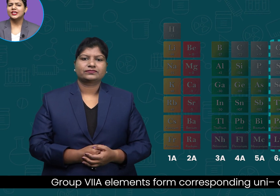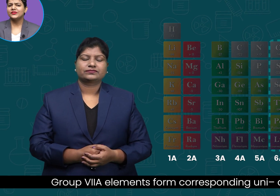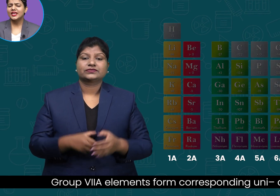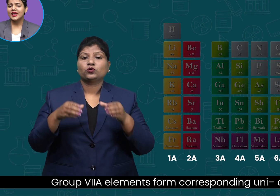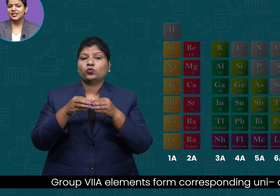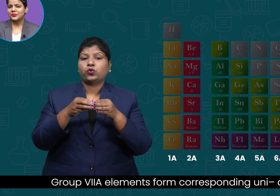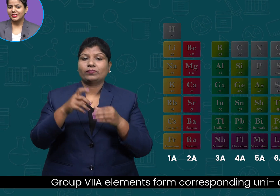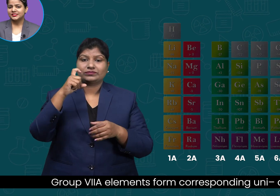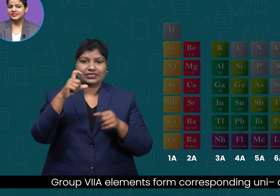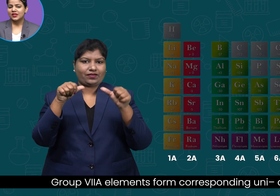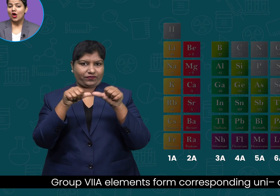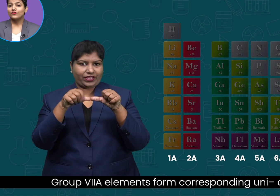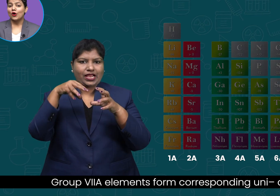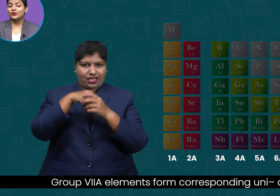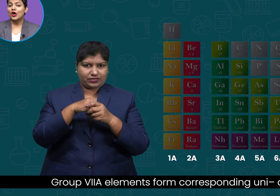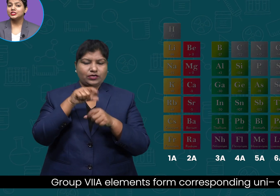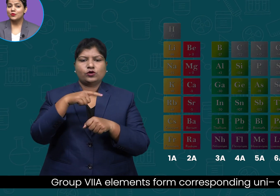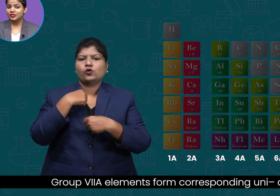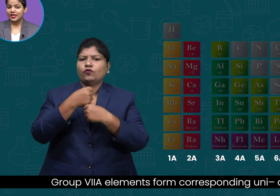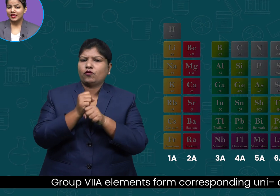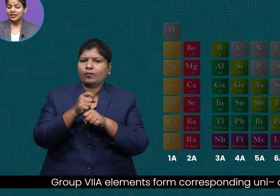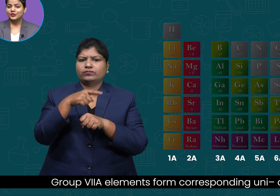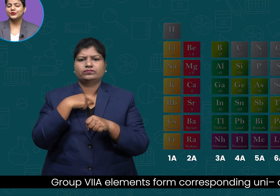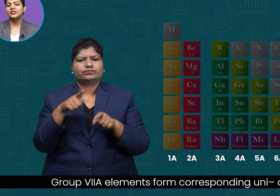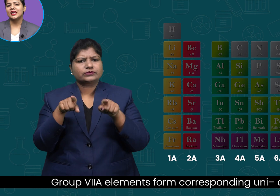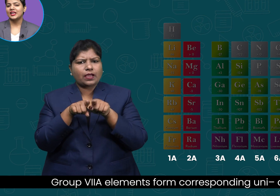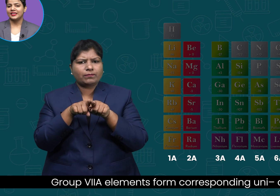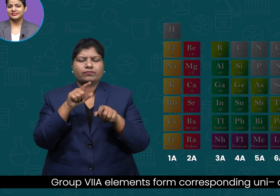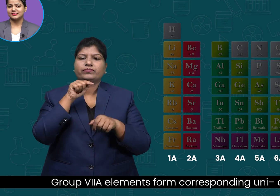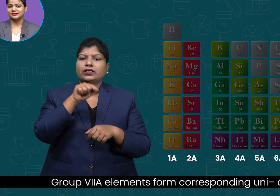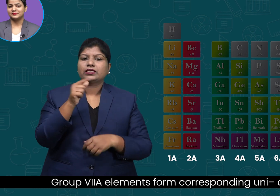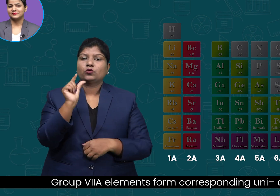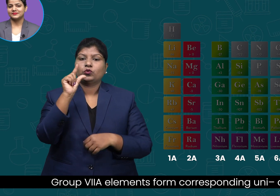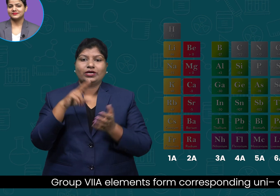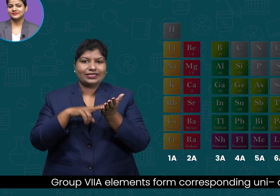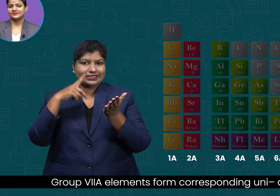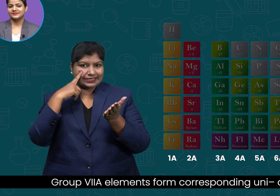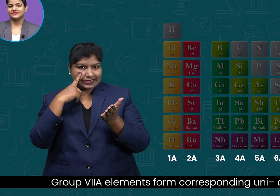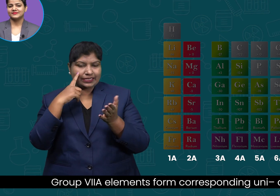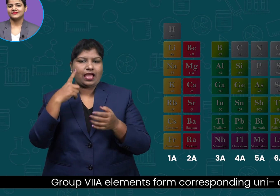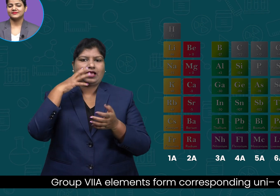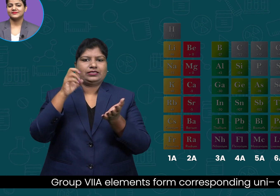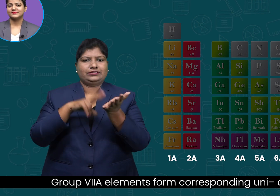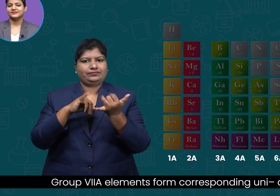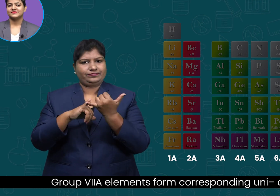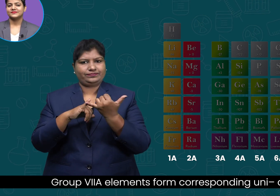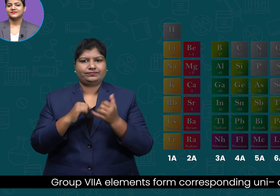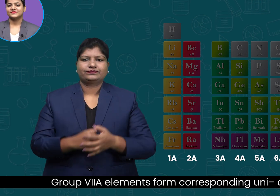Group 7a elements form corresponding unianions.